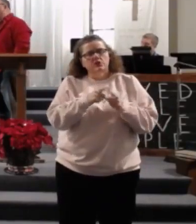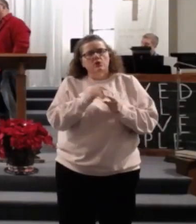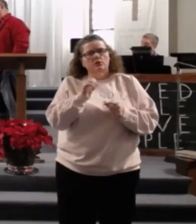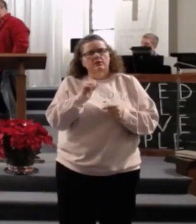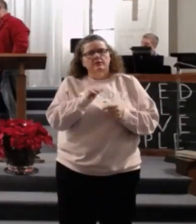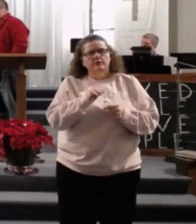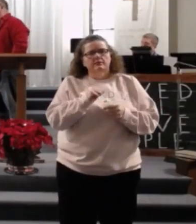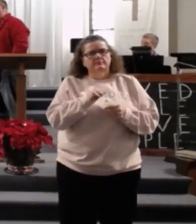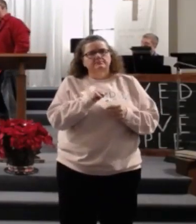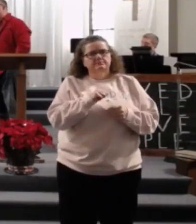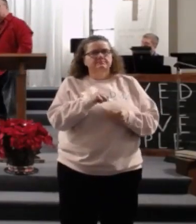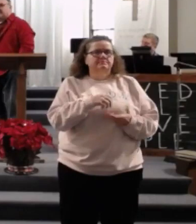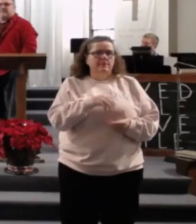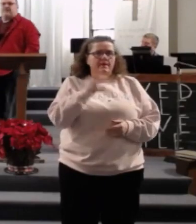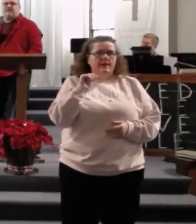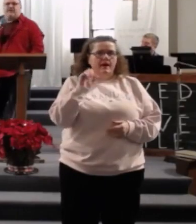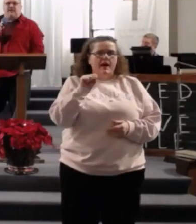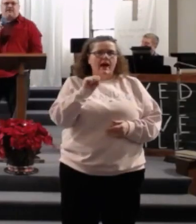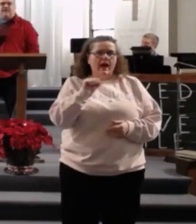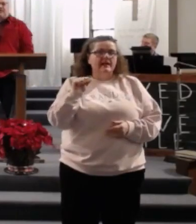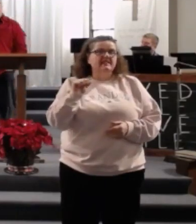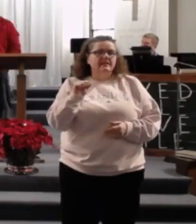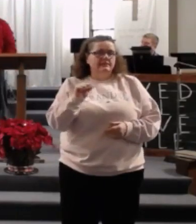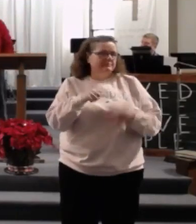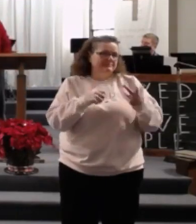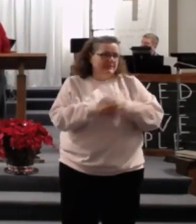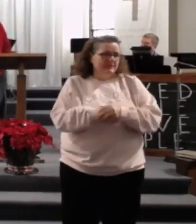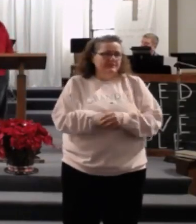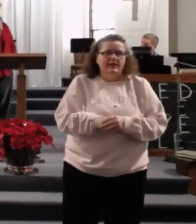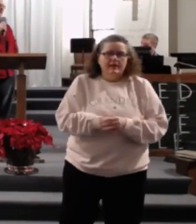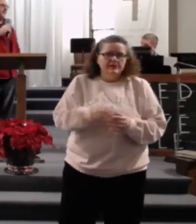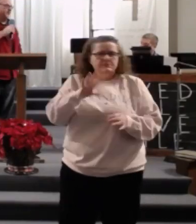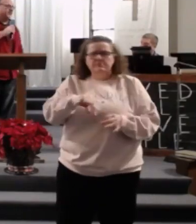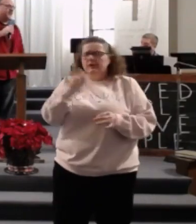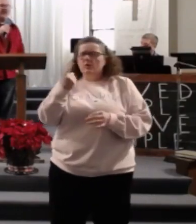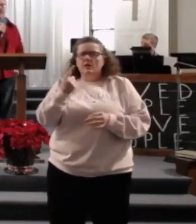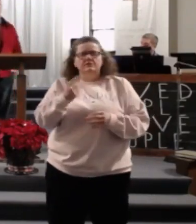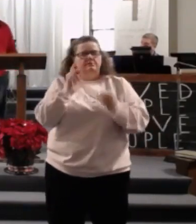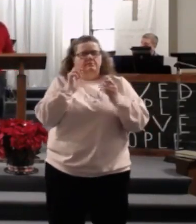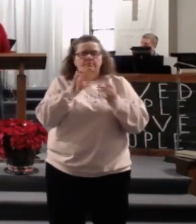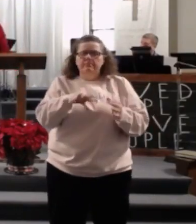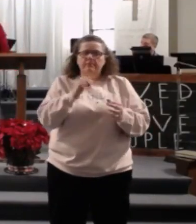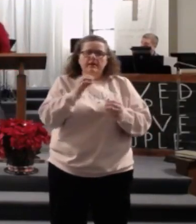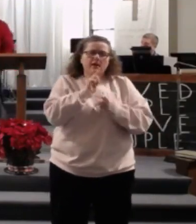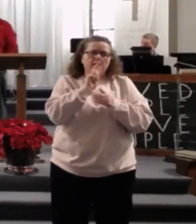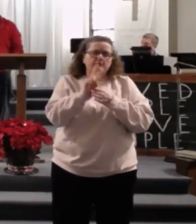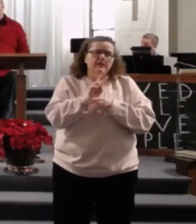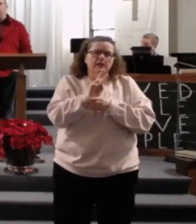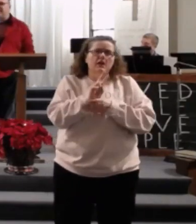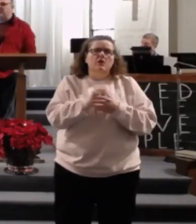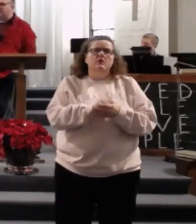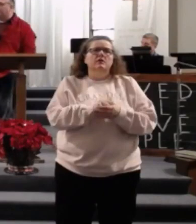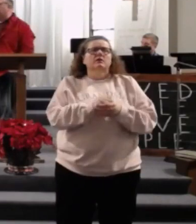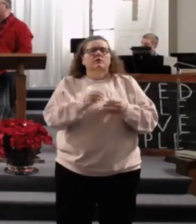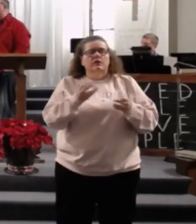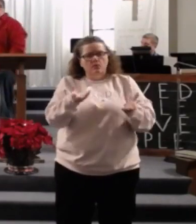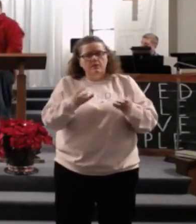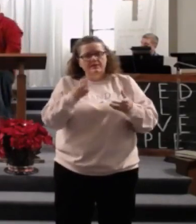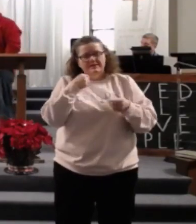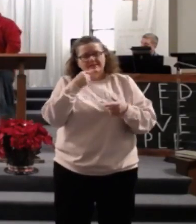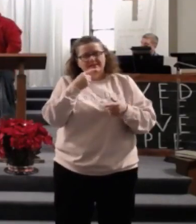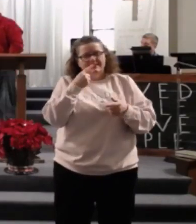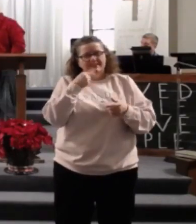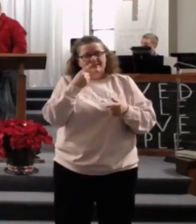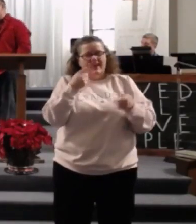just pick one. I don't care which one it is. And that one was perfect for today and what I want to say about Lottie Moon.